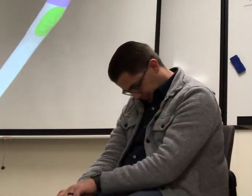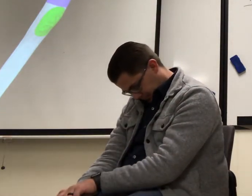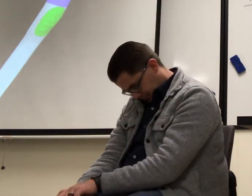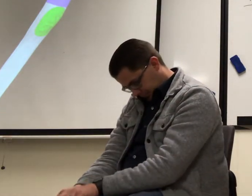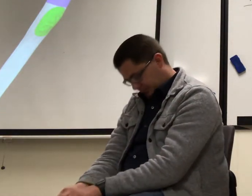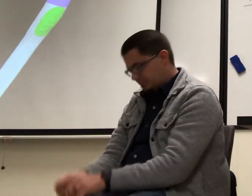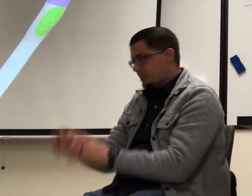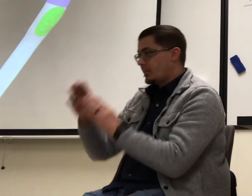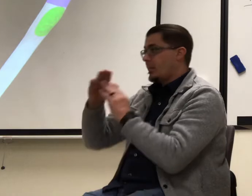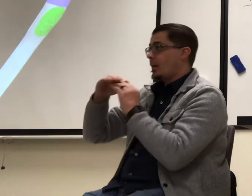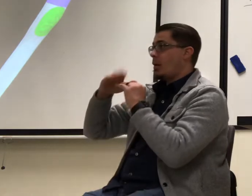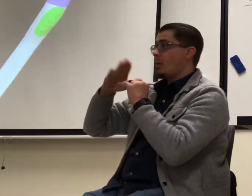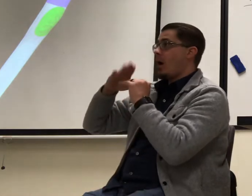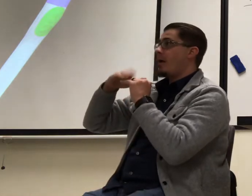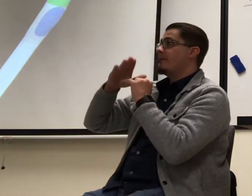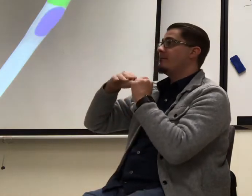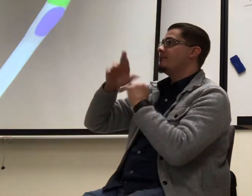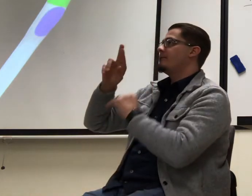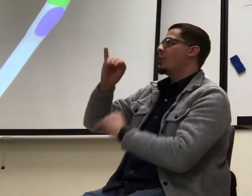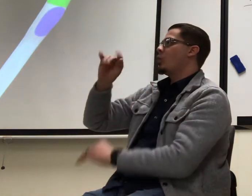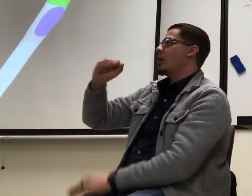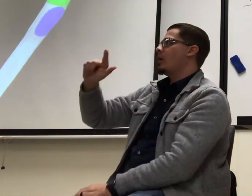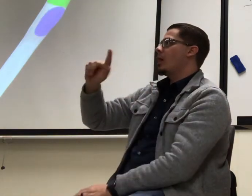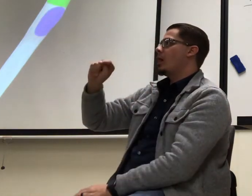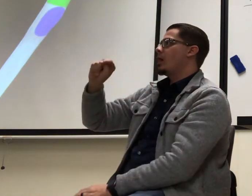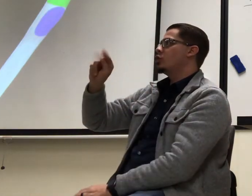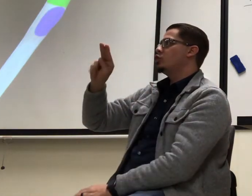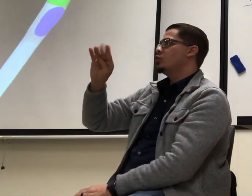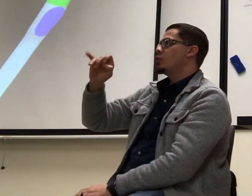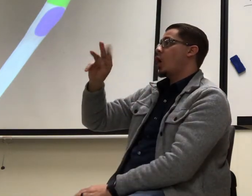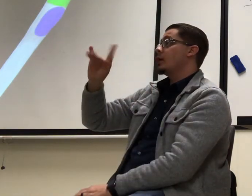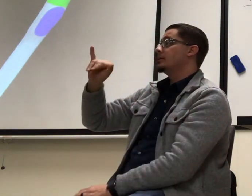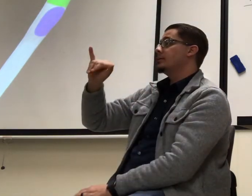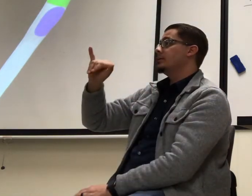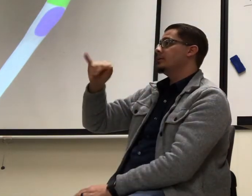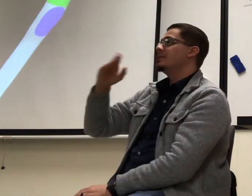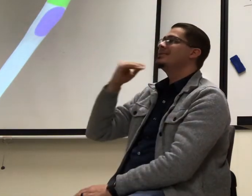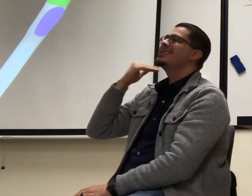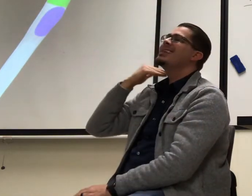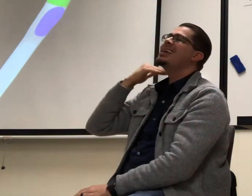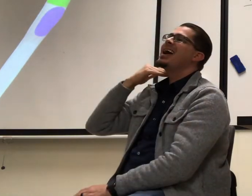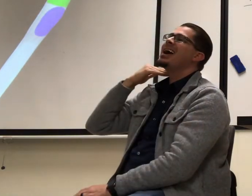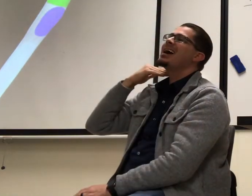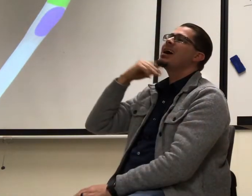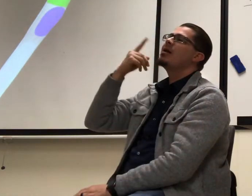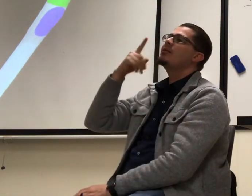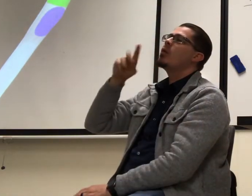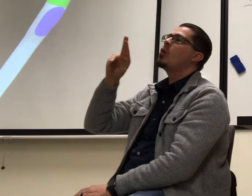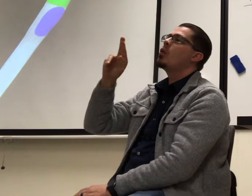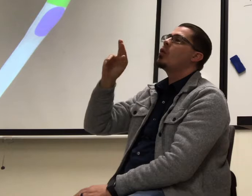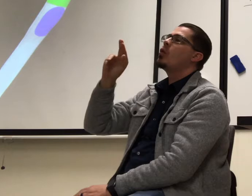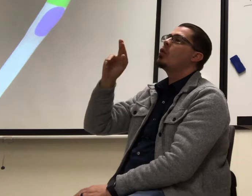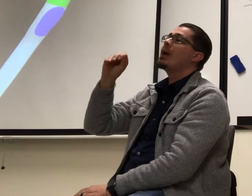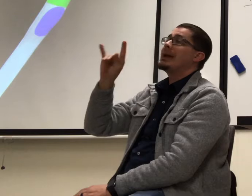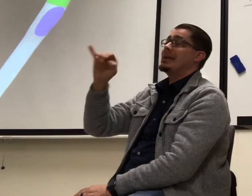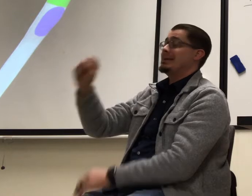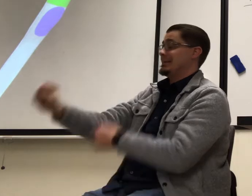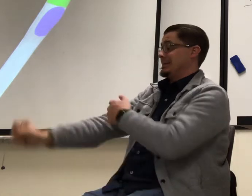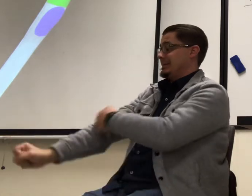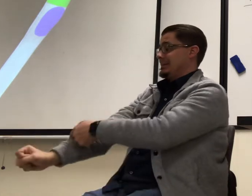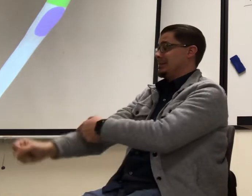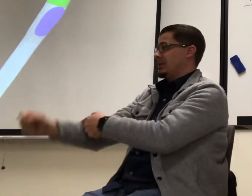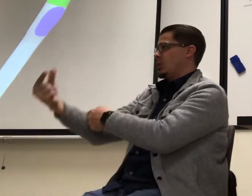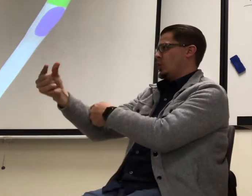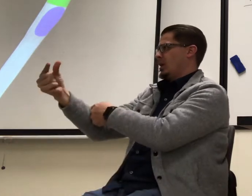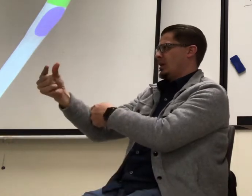Right above the radial tuberosity is the neck of the radius, highlighted in green. It's